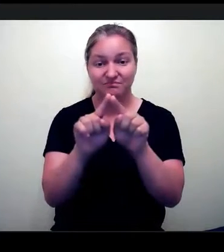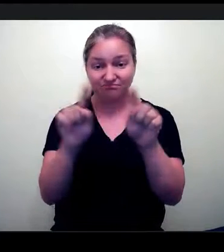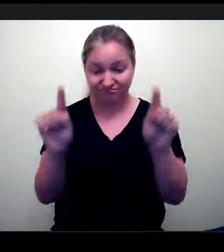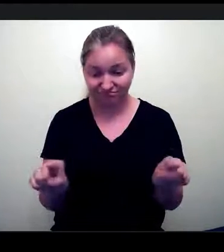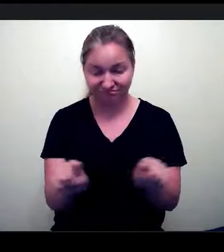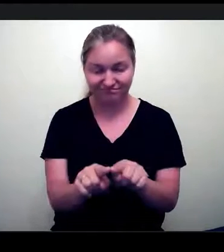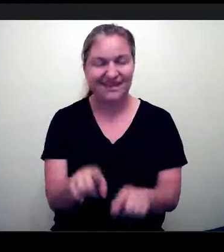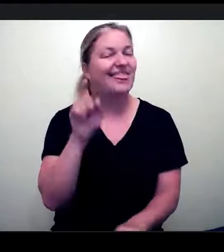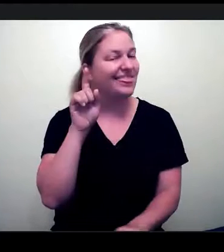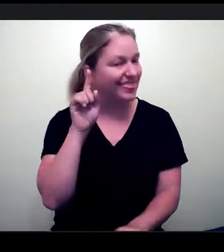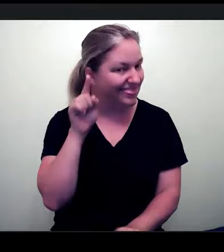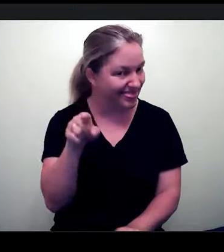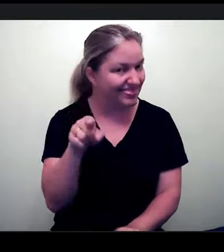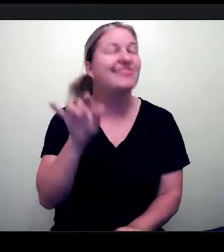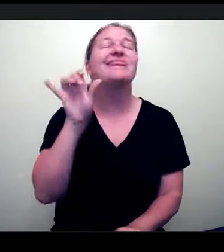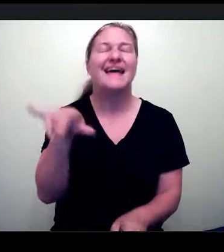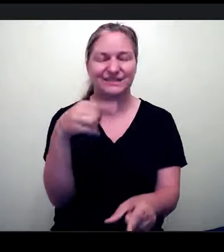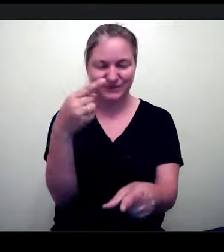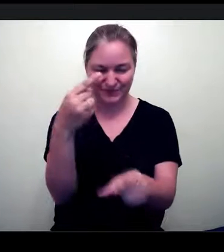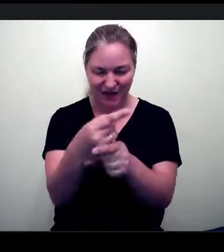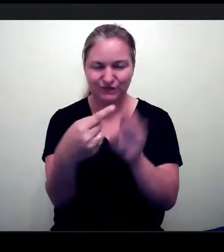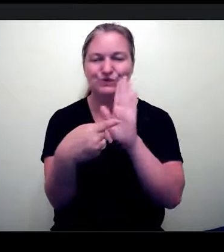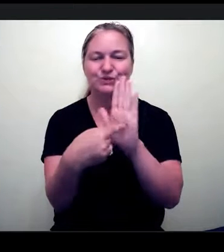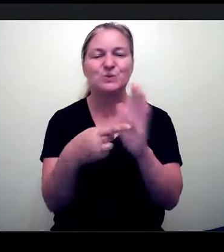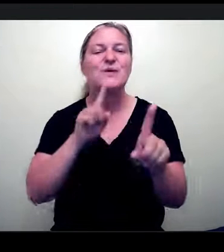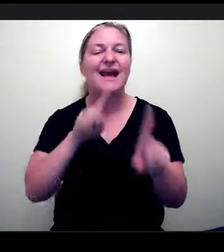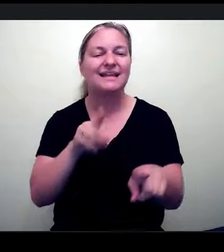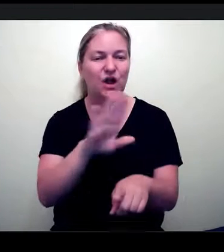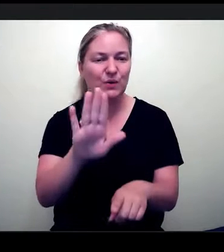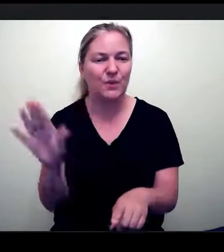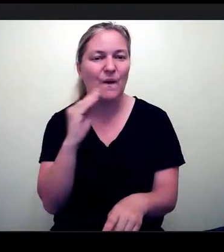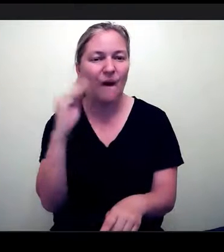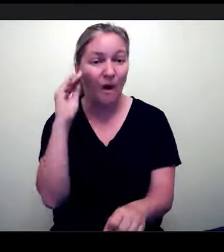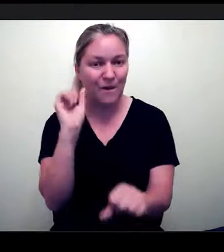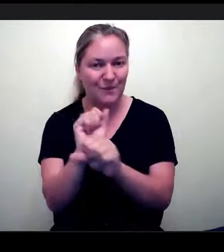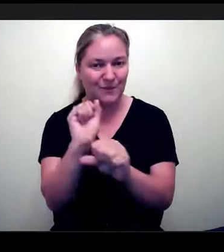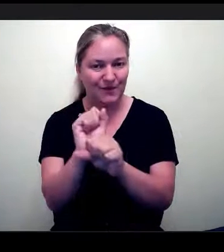is the proper way to show your answers on your homework. x work.